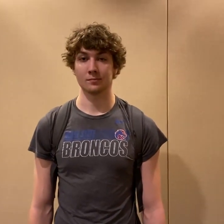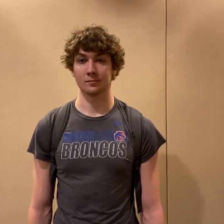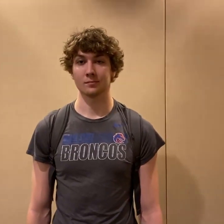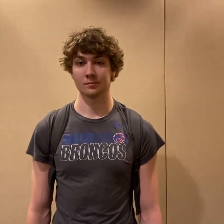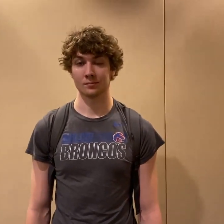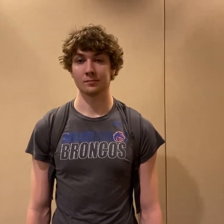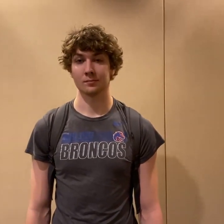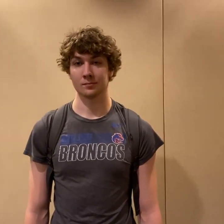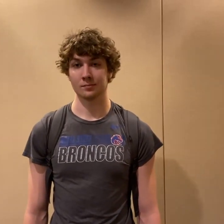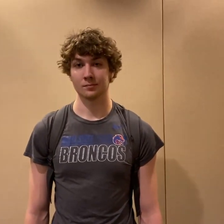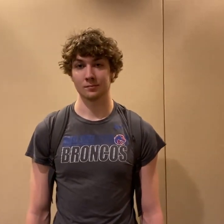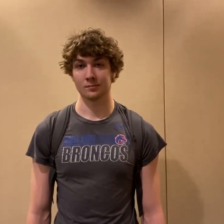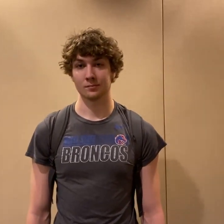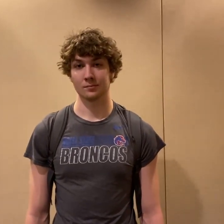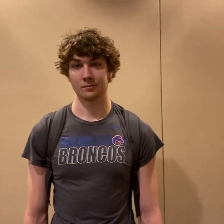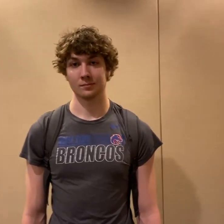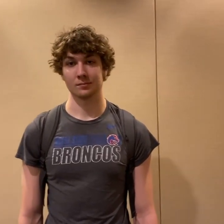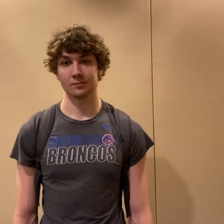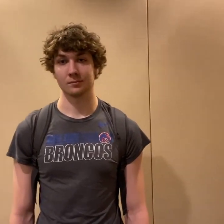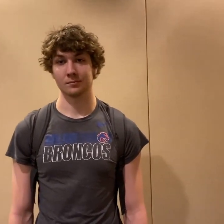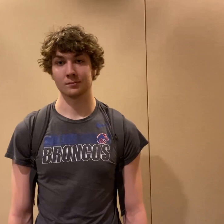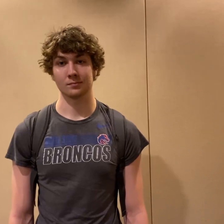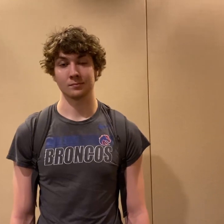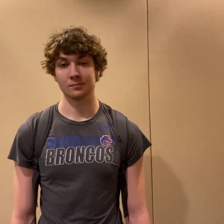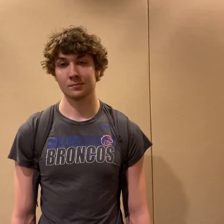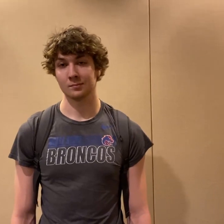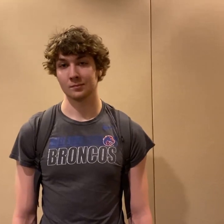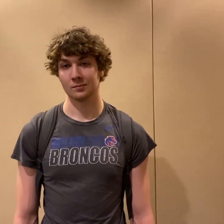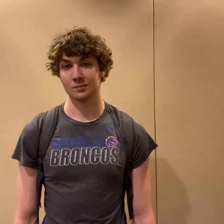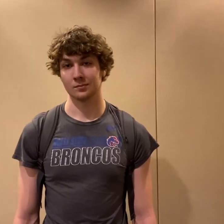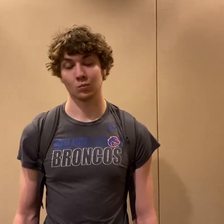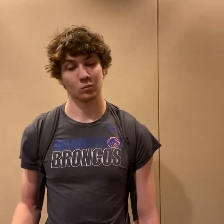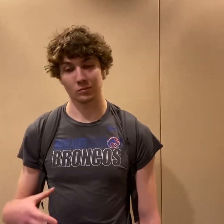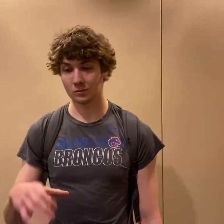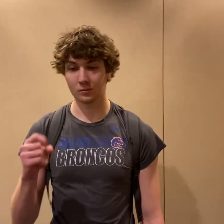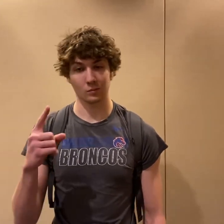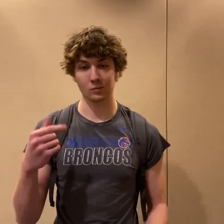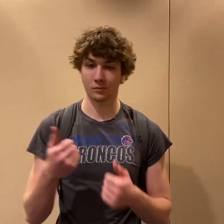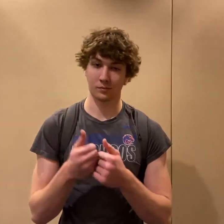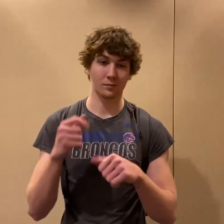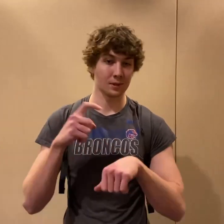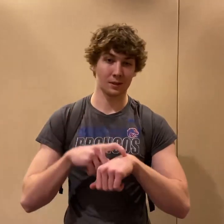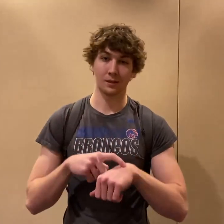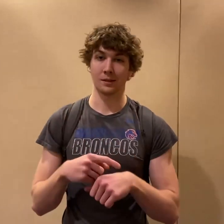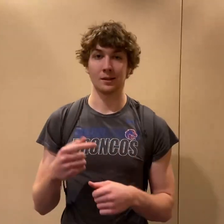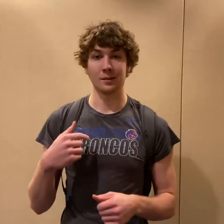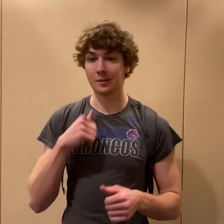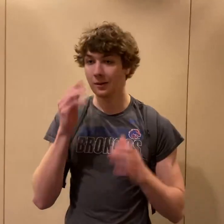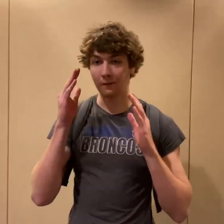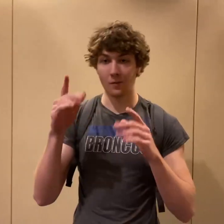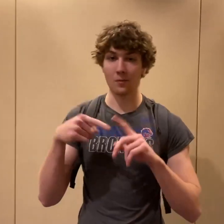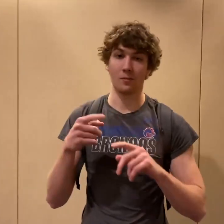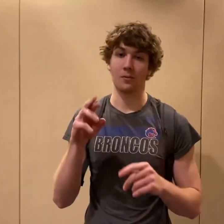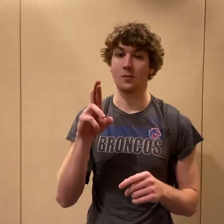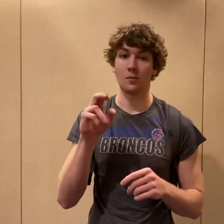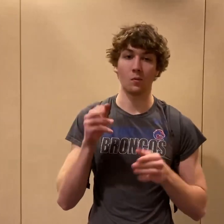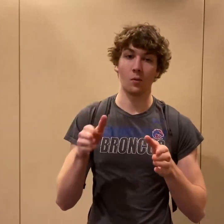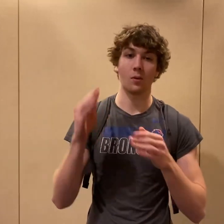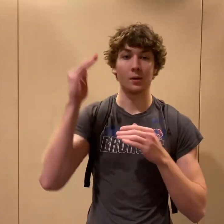you guys to be able to make this run and be Mountain West champions. How'd you guys do it? I always take it one game at a time. We didn't focus on the long road